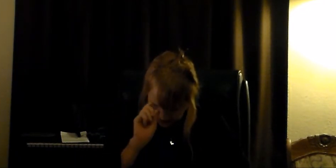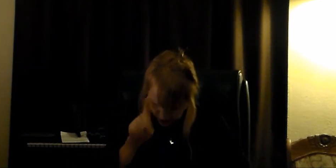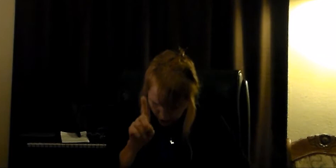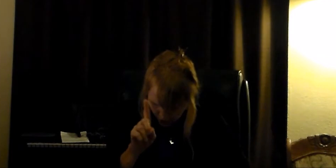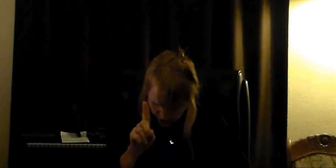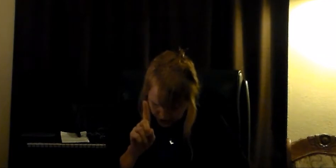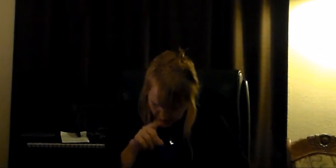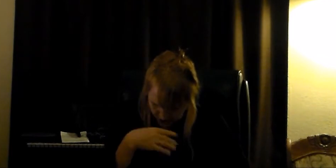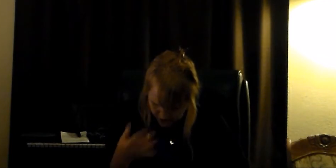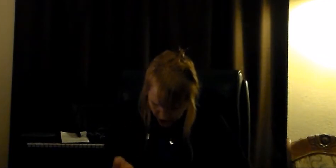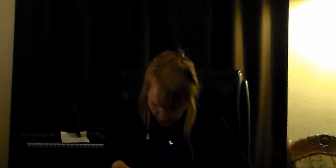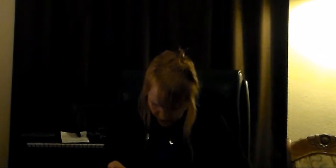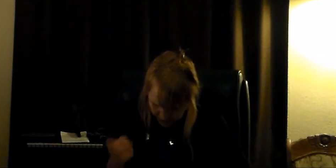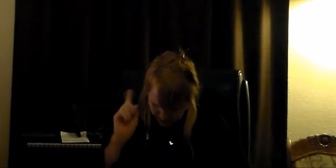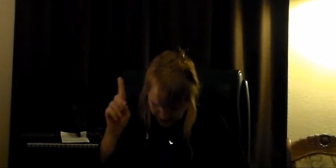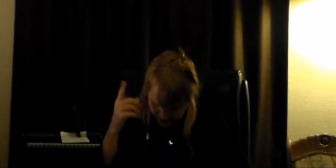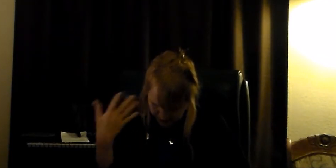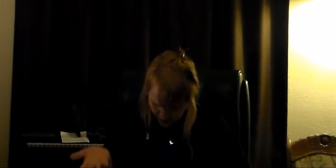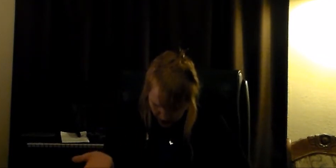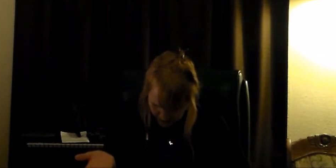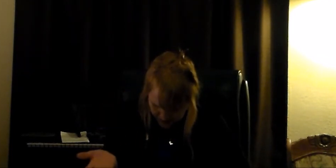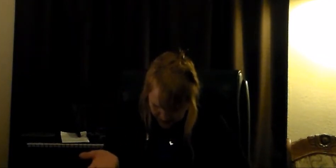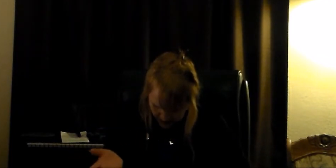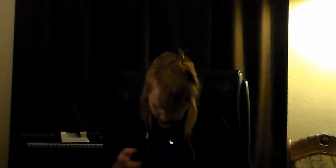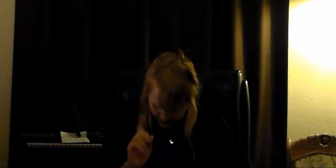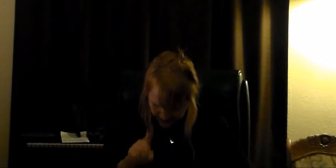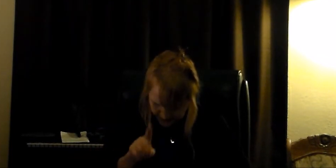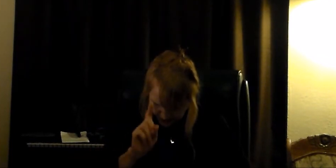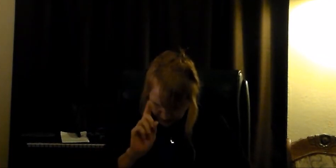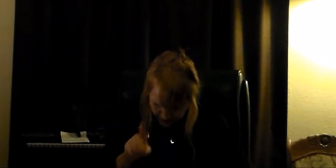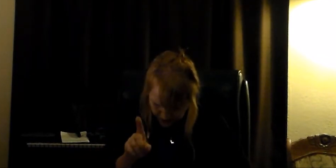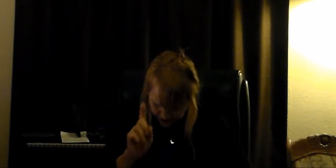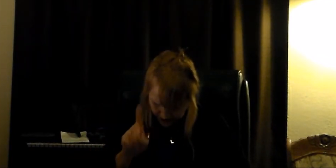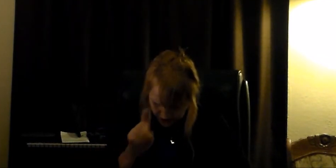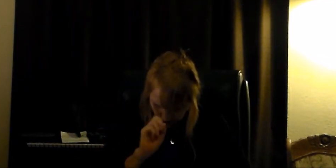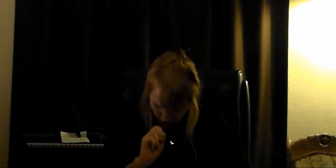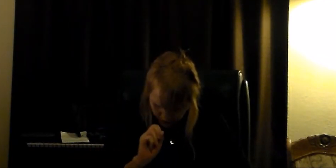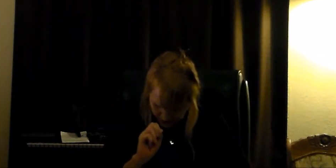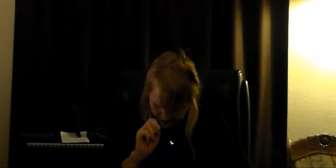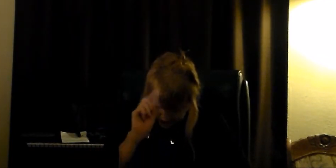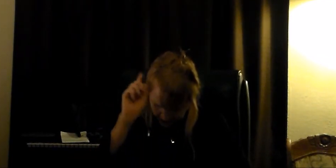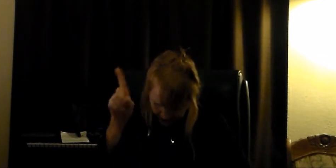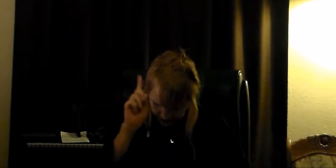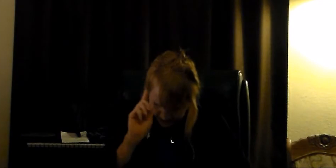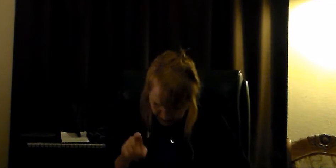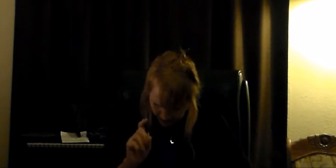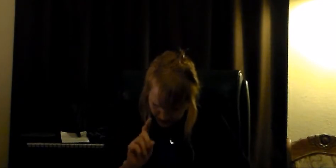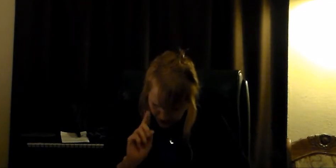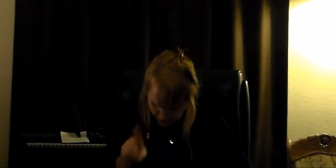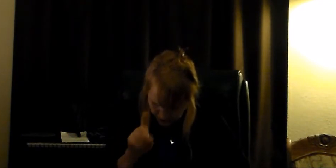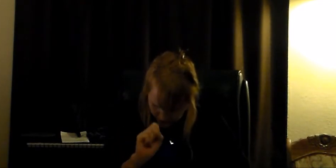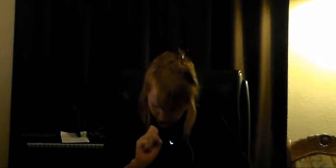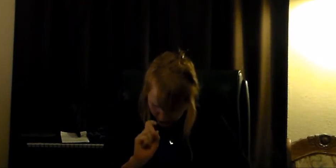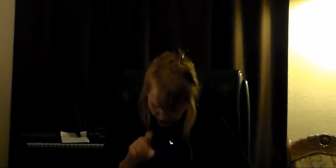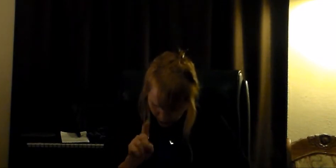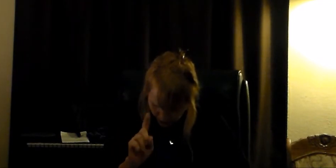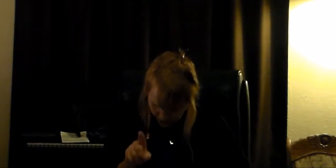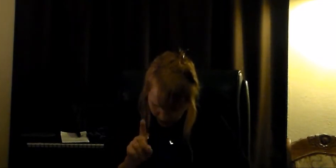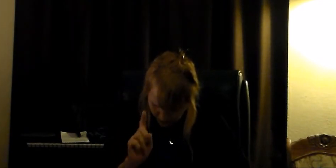The Lord is not slow in keeping his promise. As some understand slowness, he is patient with you, not wanting anyone